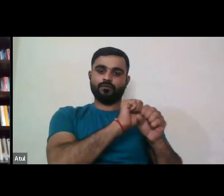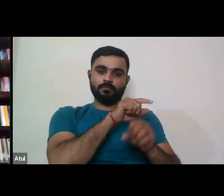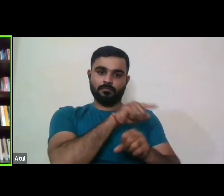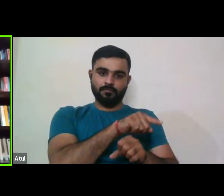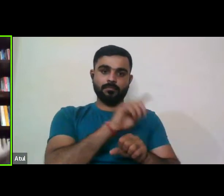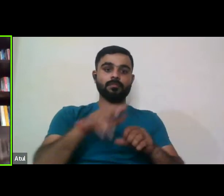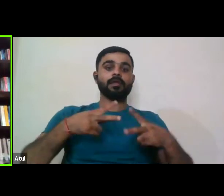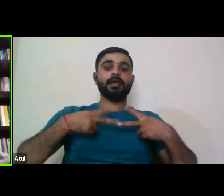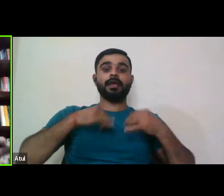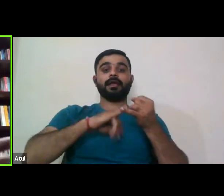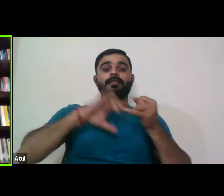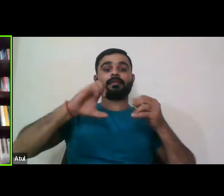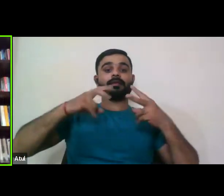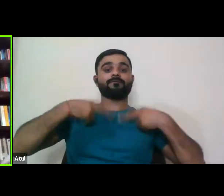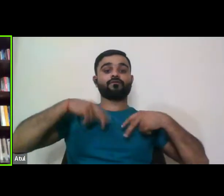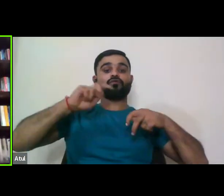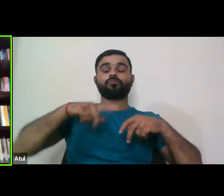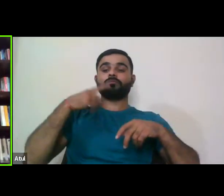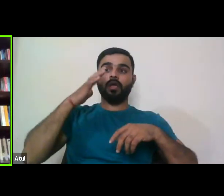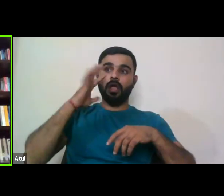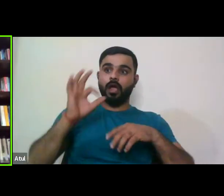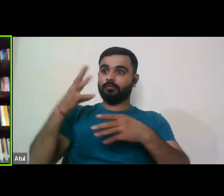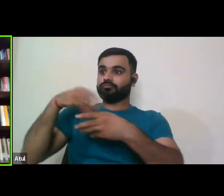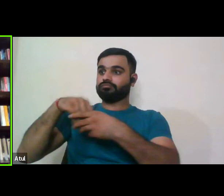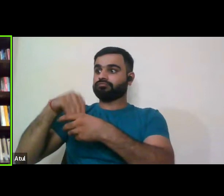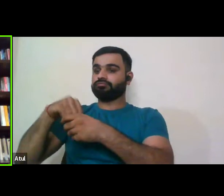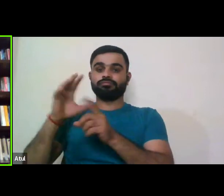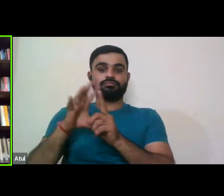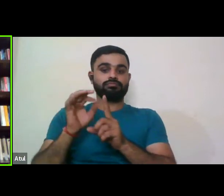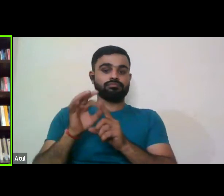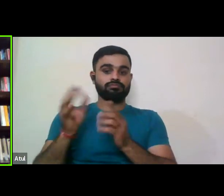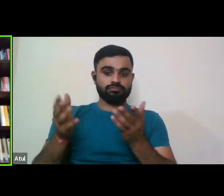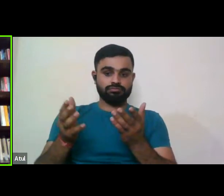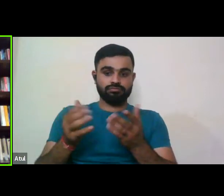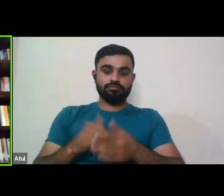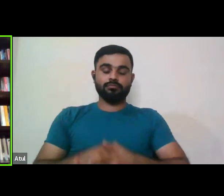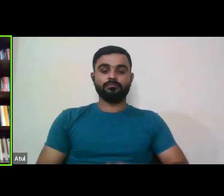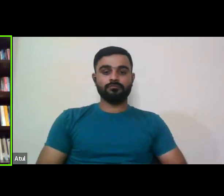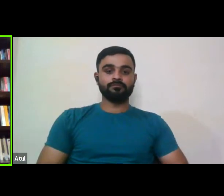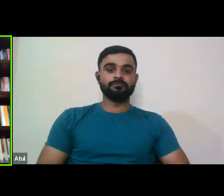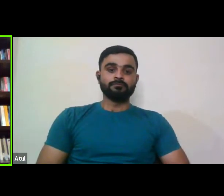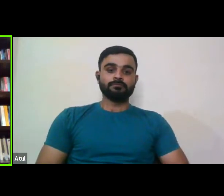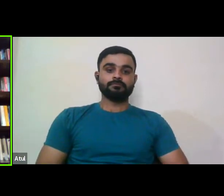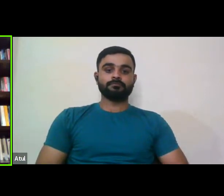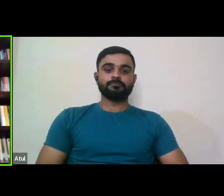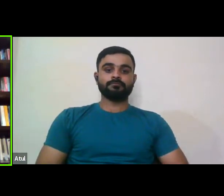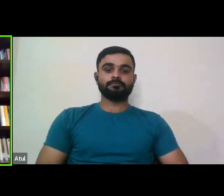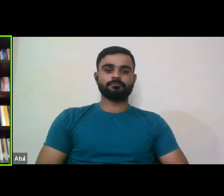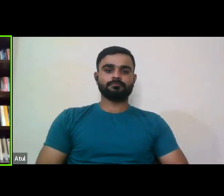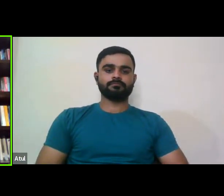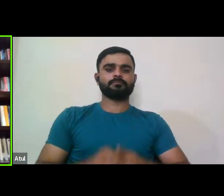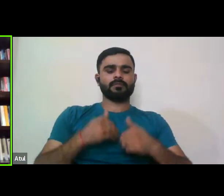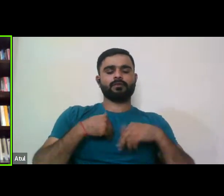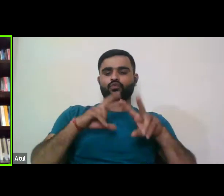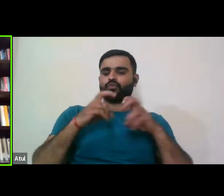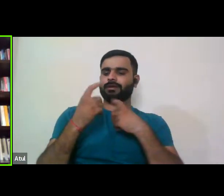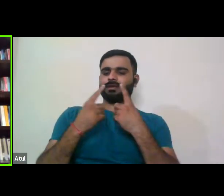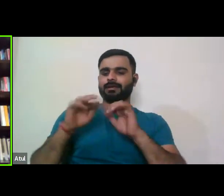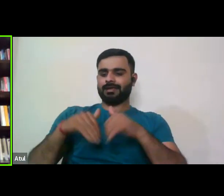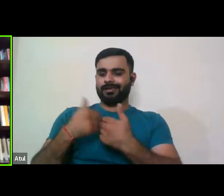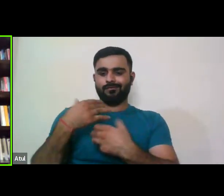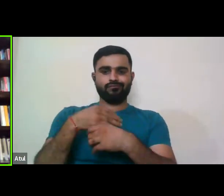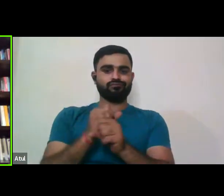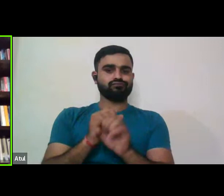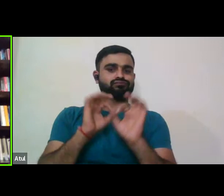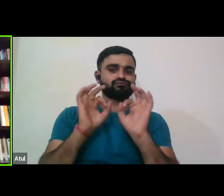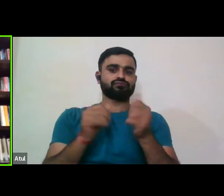the Supreme Court can turn to the more important things that it has to do. Um, and we talk about how that might not be a